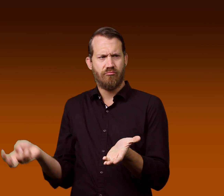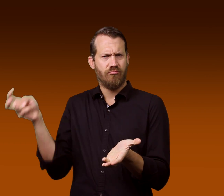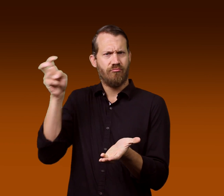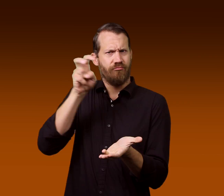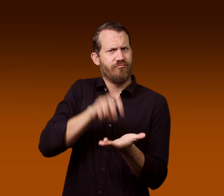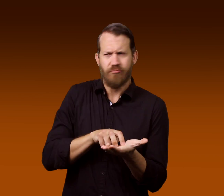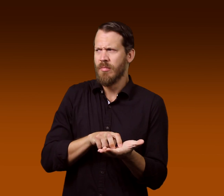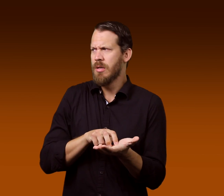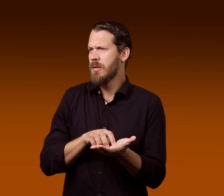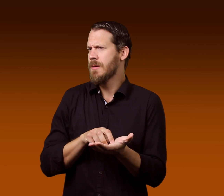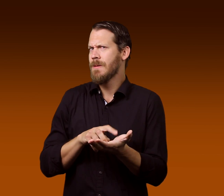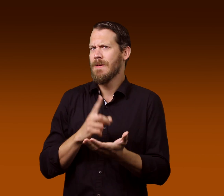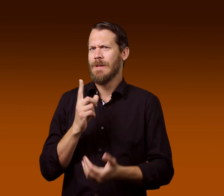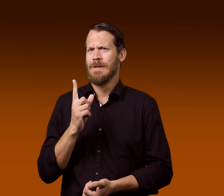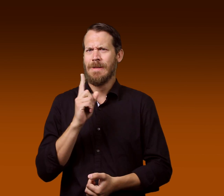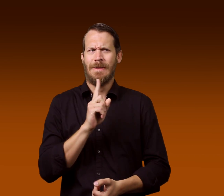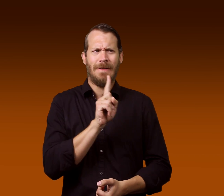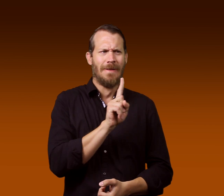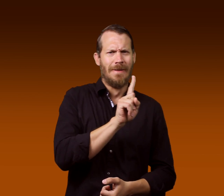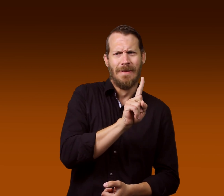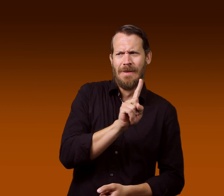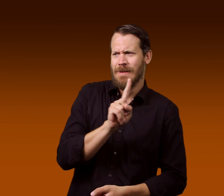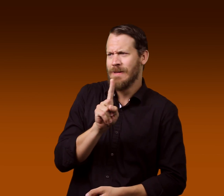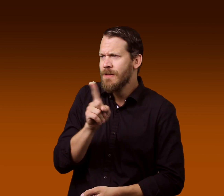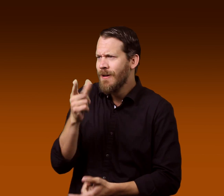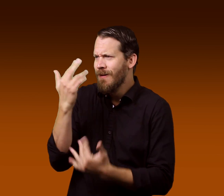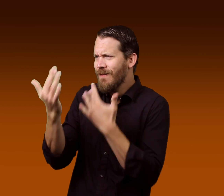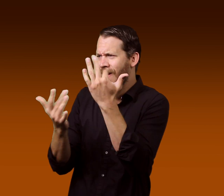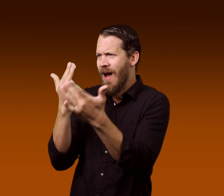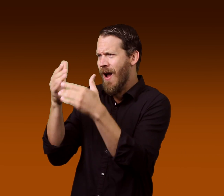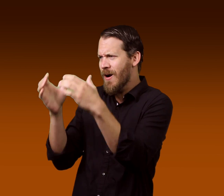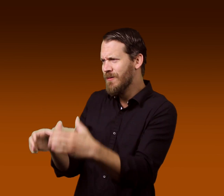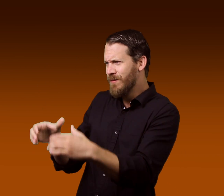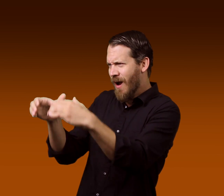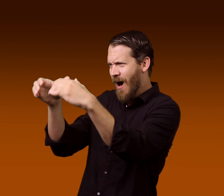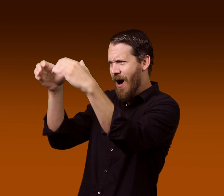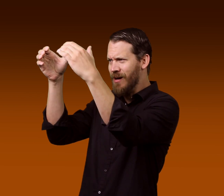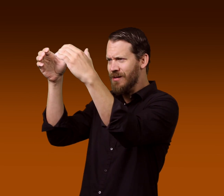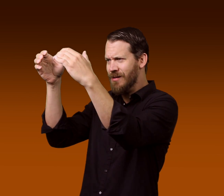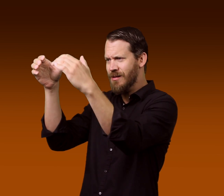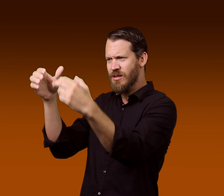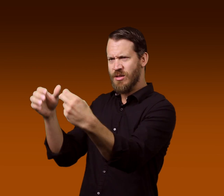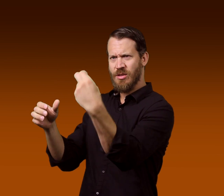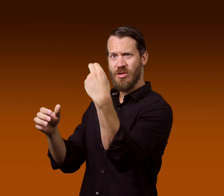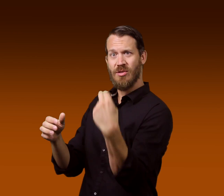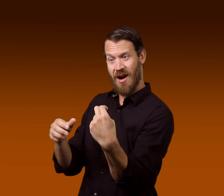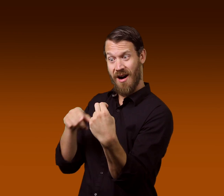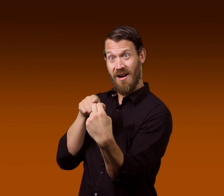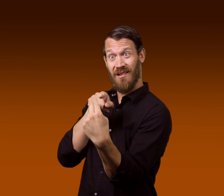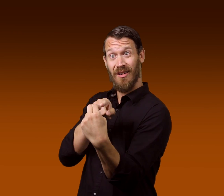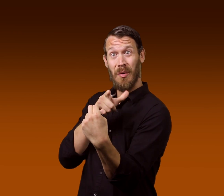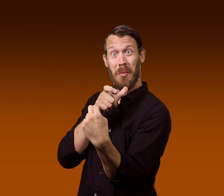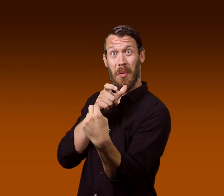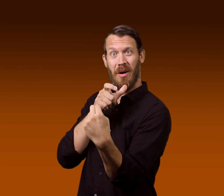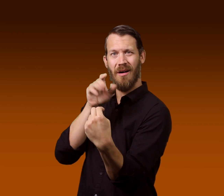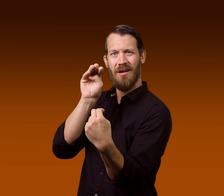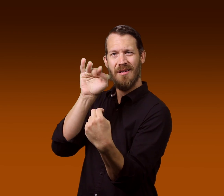She rose from the bed and moved silently through the widow's house. Mina Shaw was asleep in a chair by